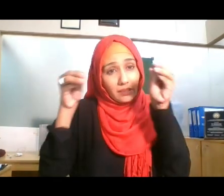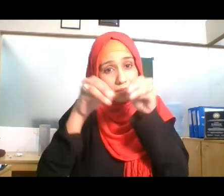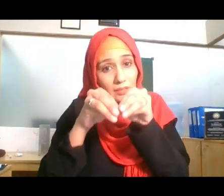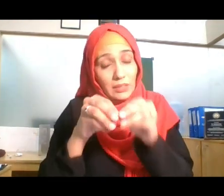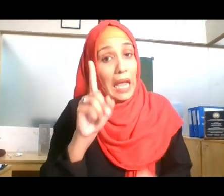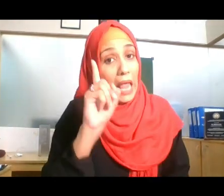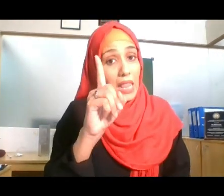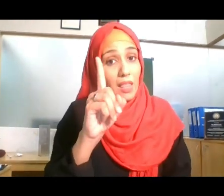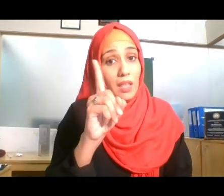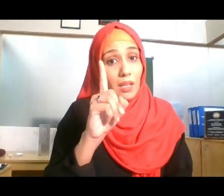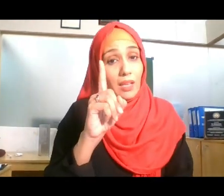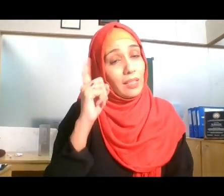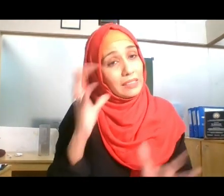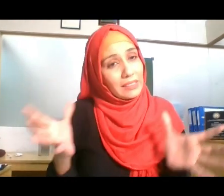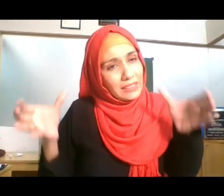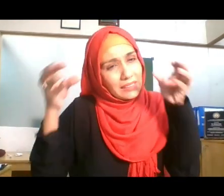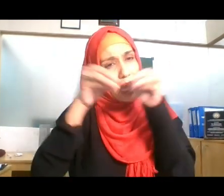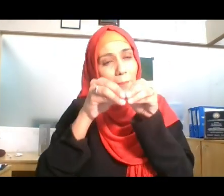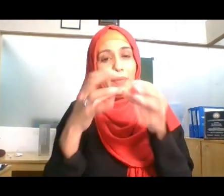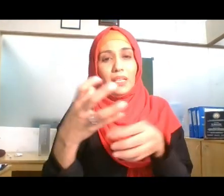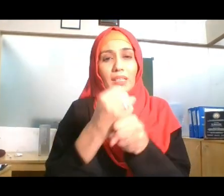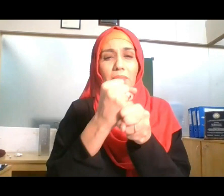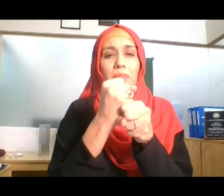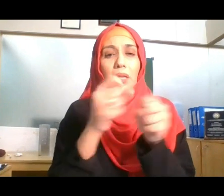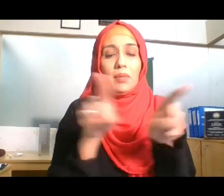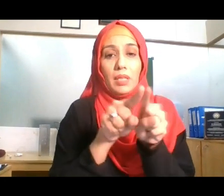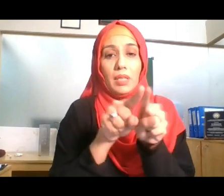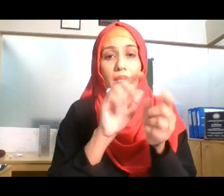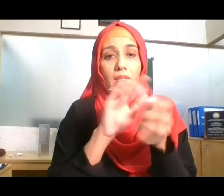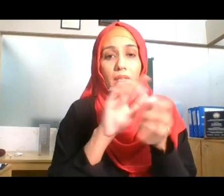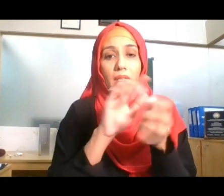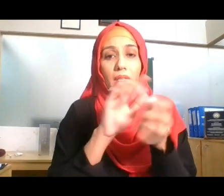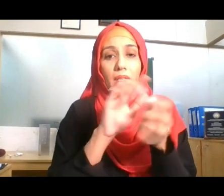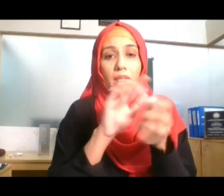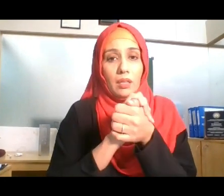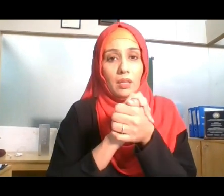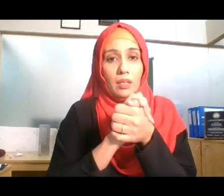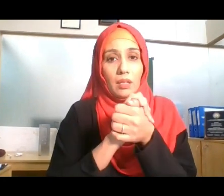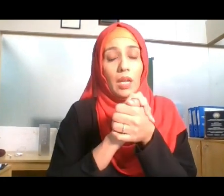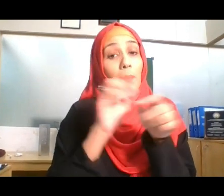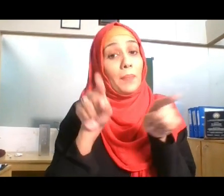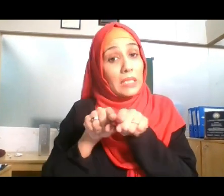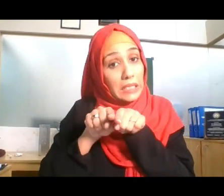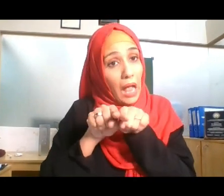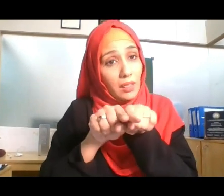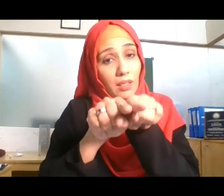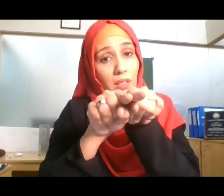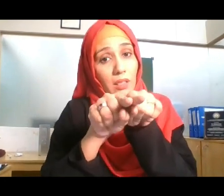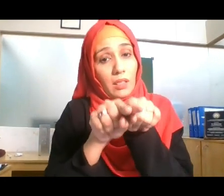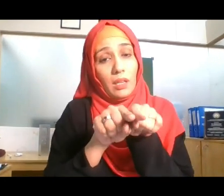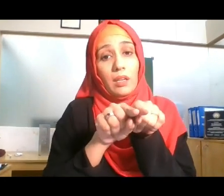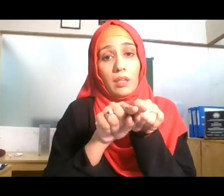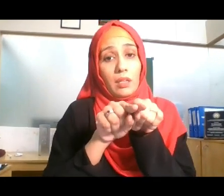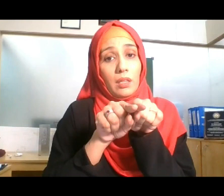one sort of complex, where they can and work simultaneously with a ratio